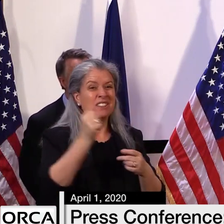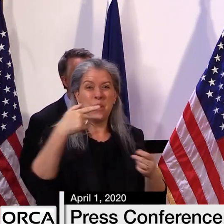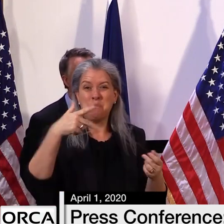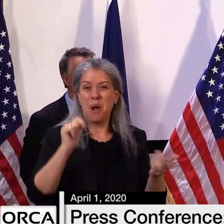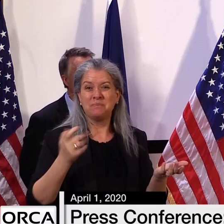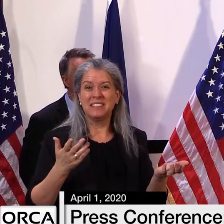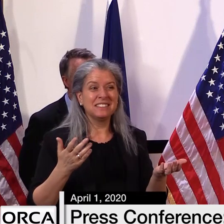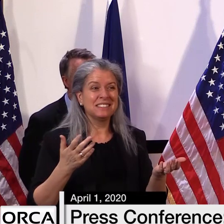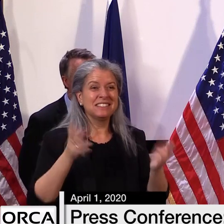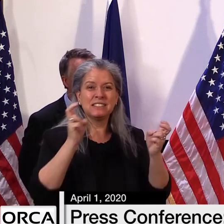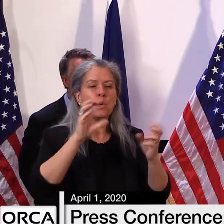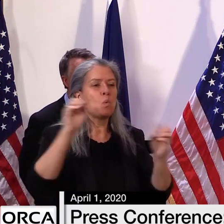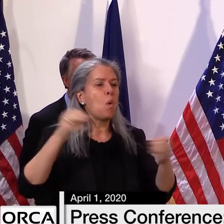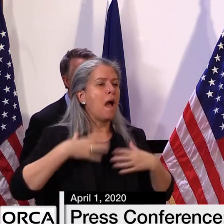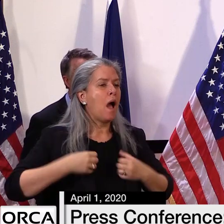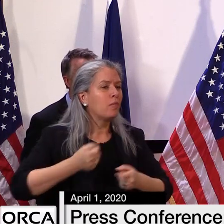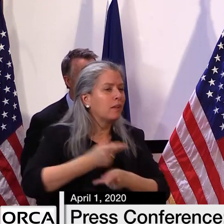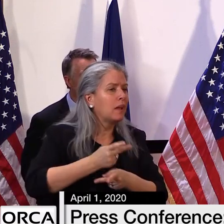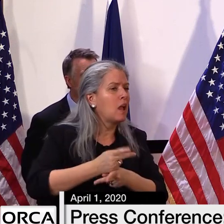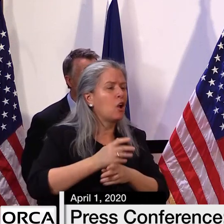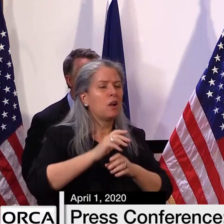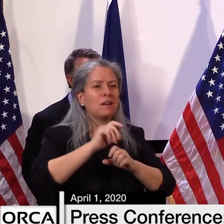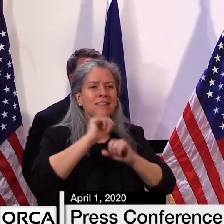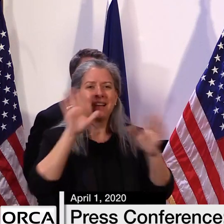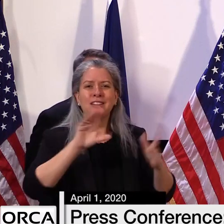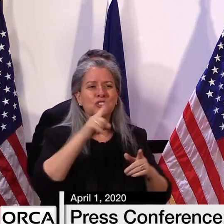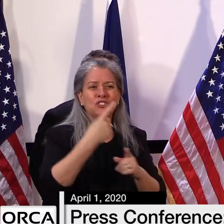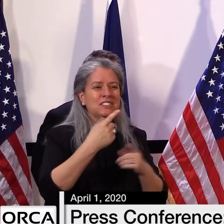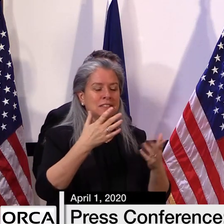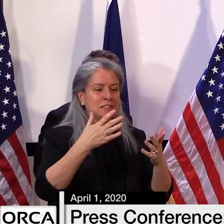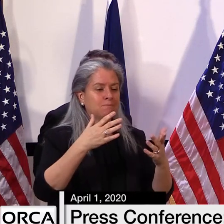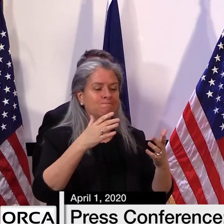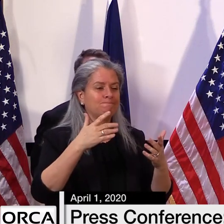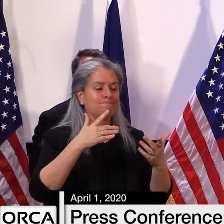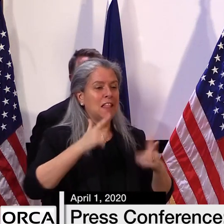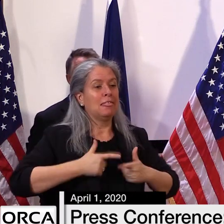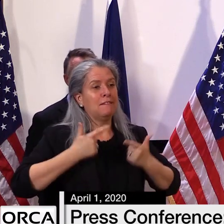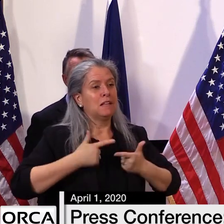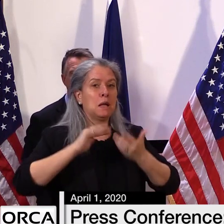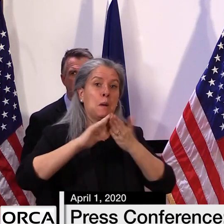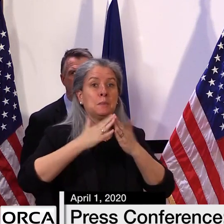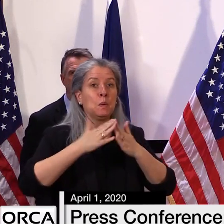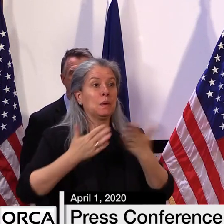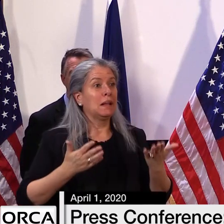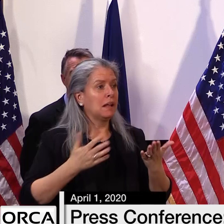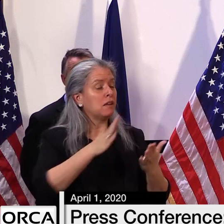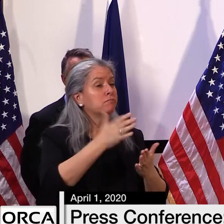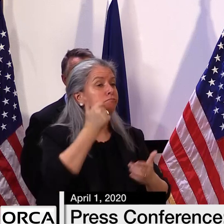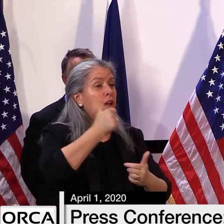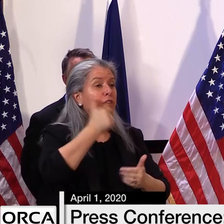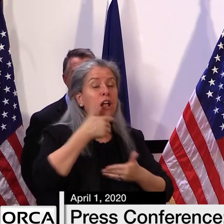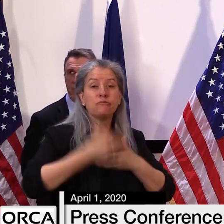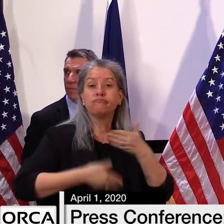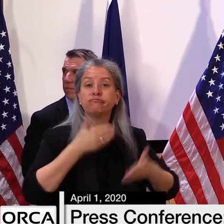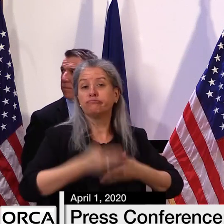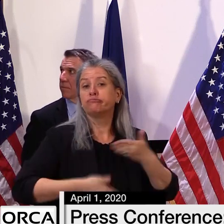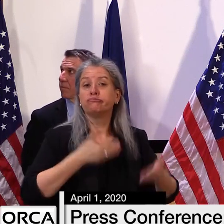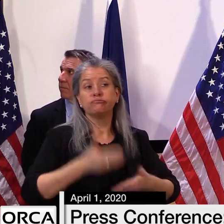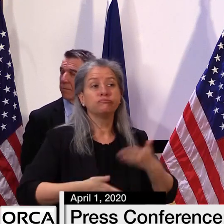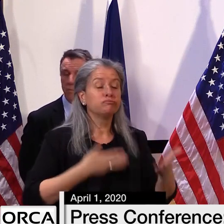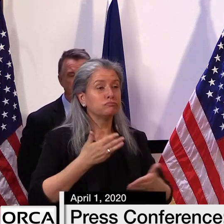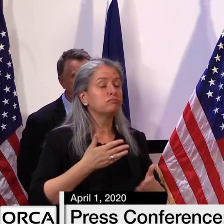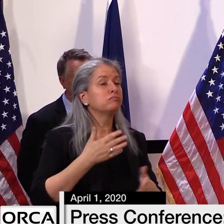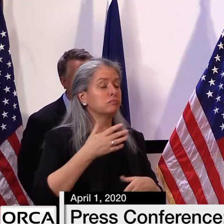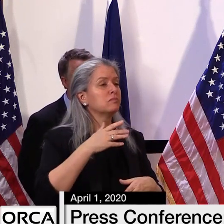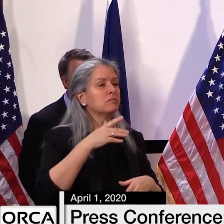They don't have any healthcare associated with them. And so as part of the members living their daily lives,